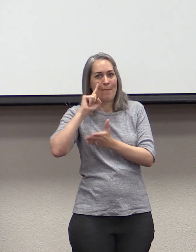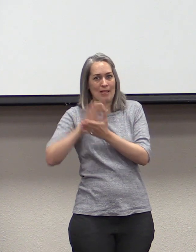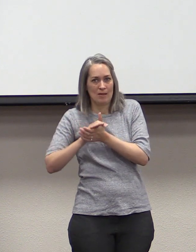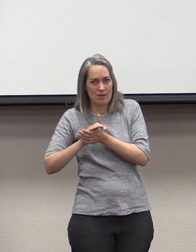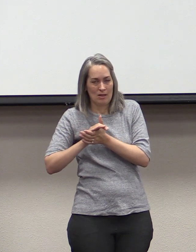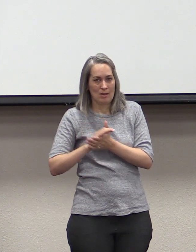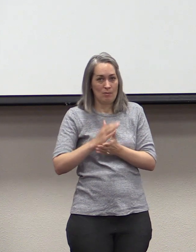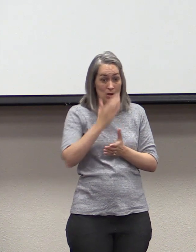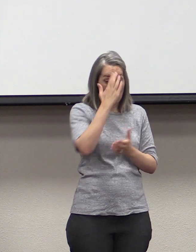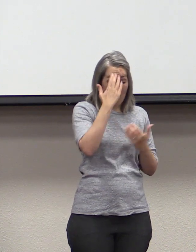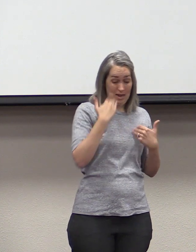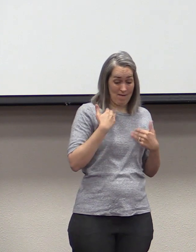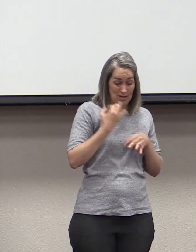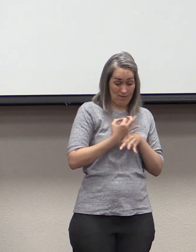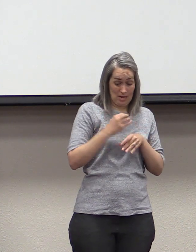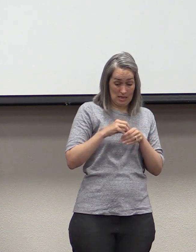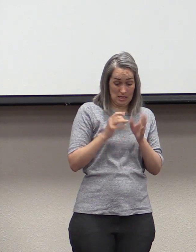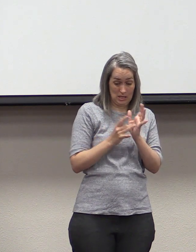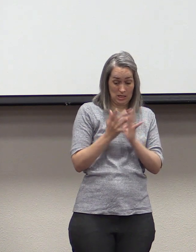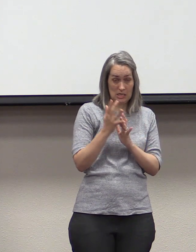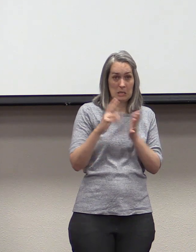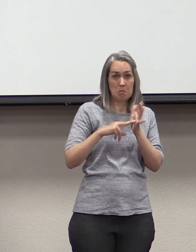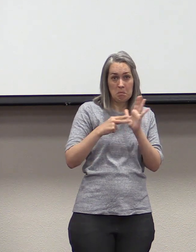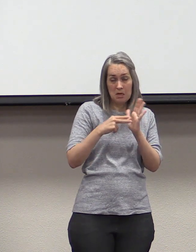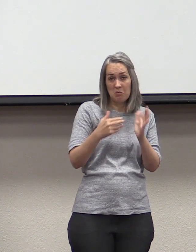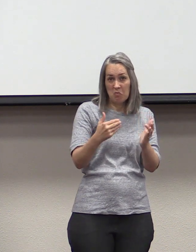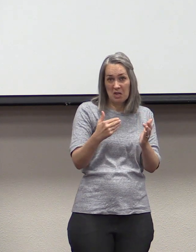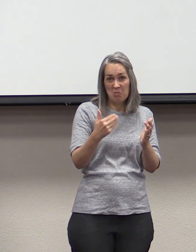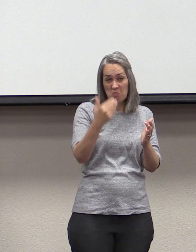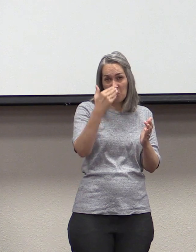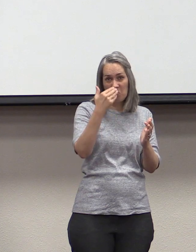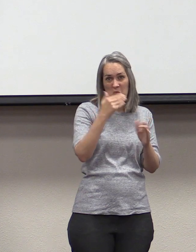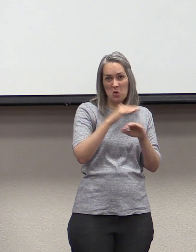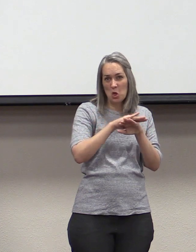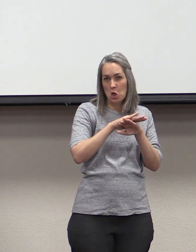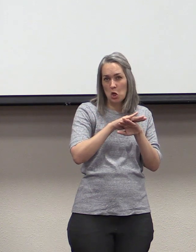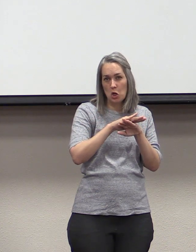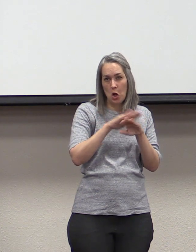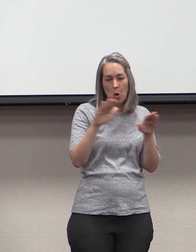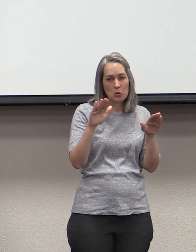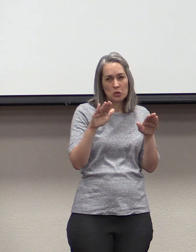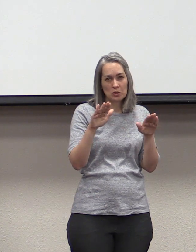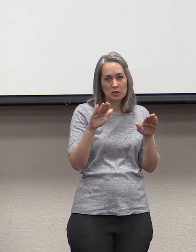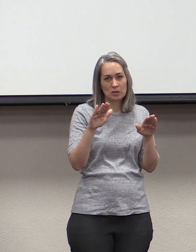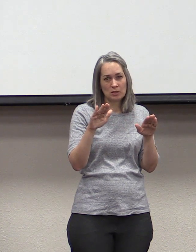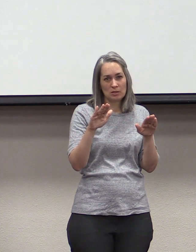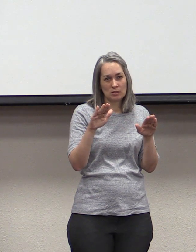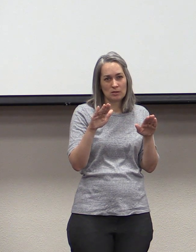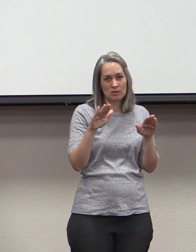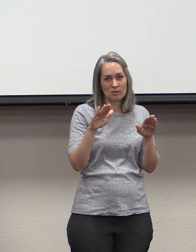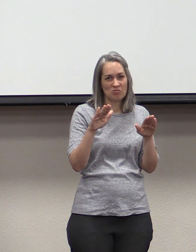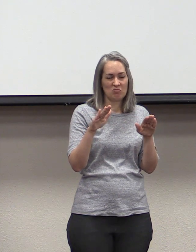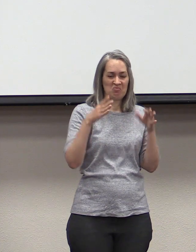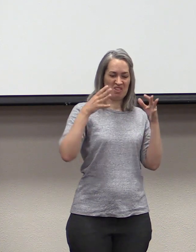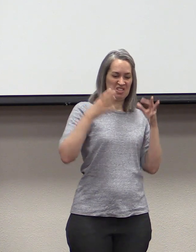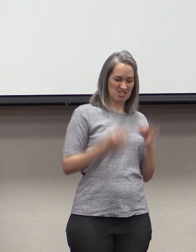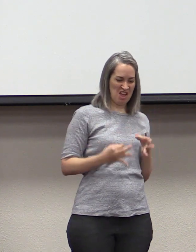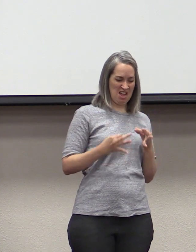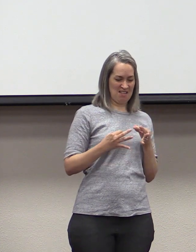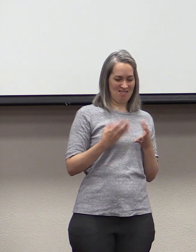Knowing and having faith in Jesus means that we no longer get to define everything for ourselves.